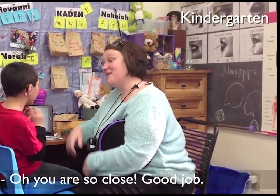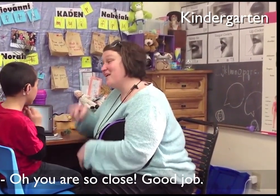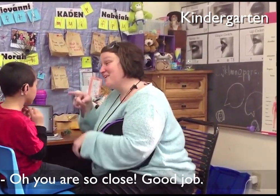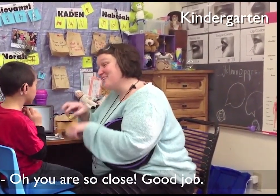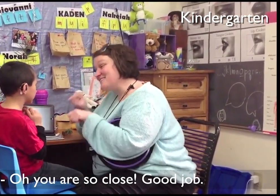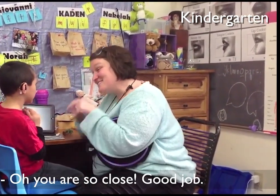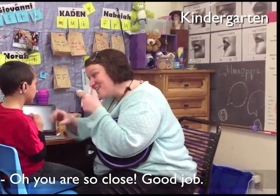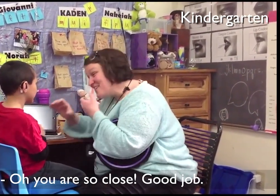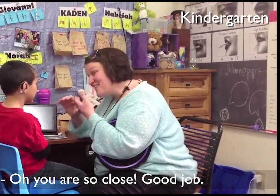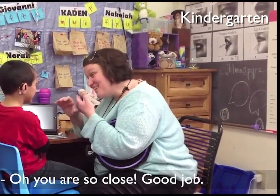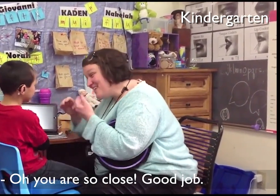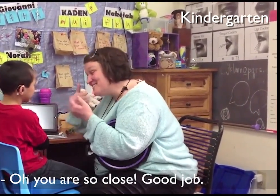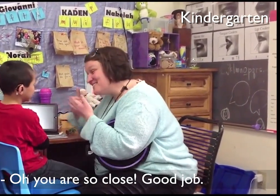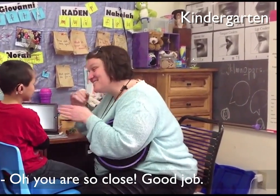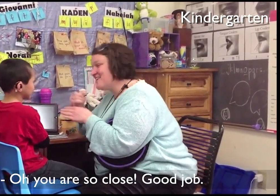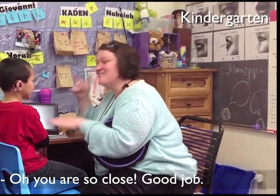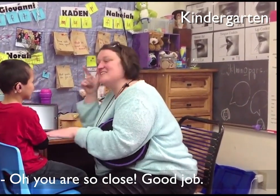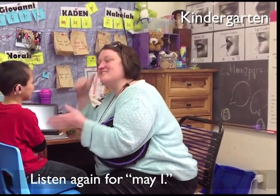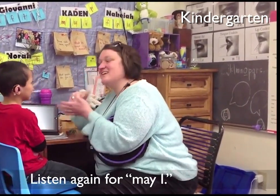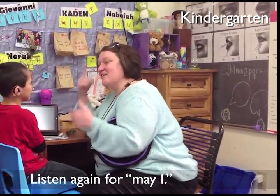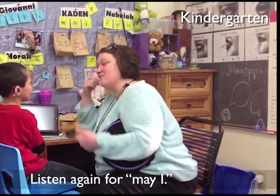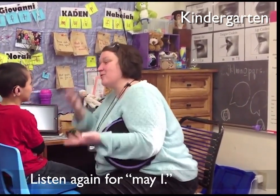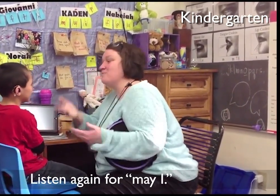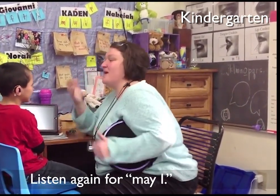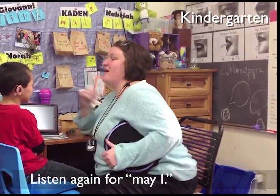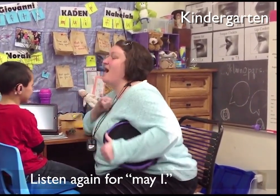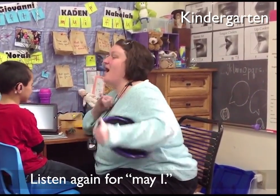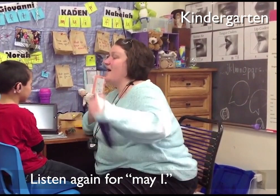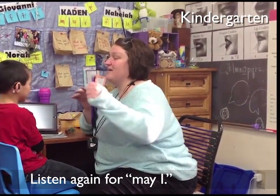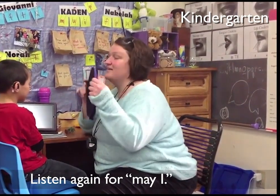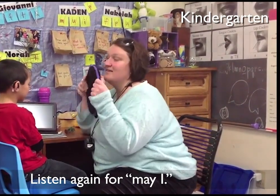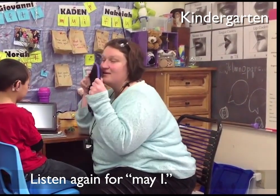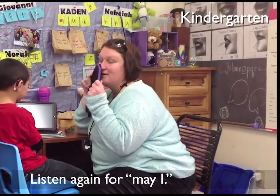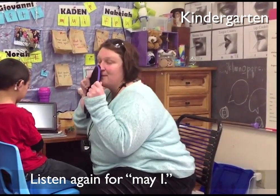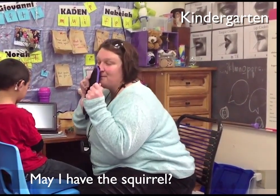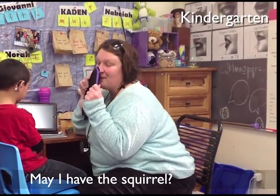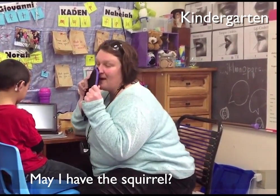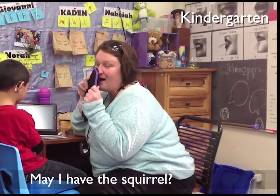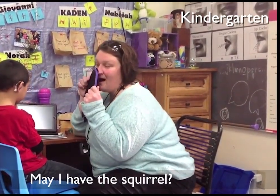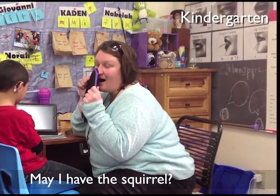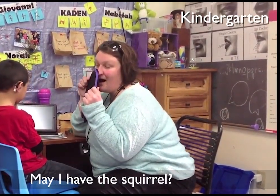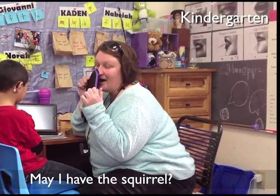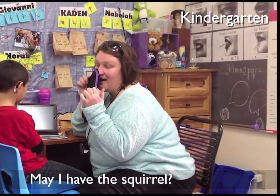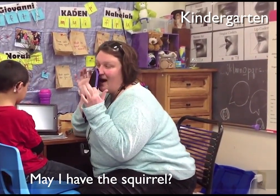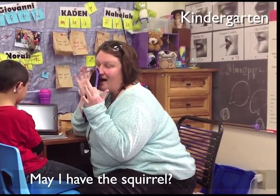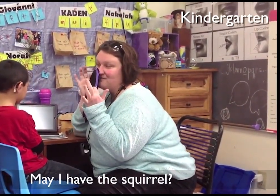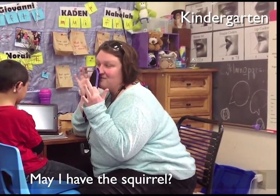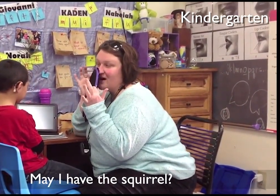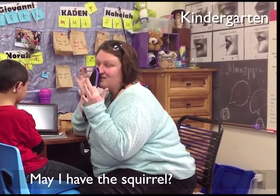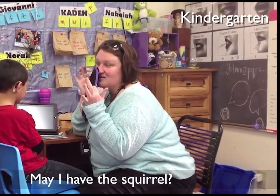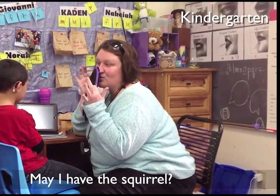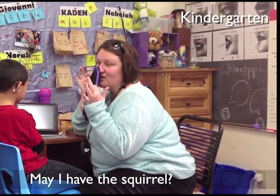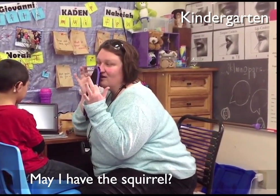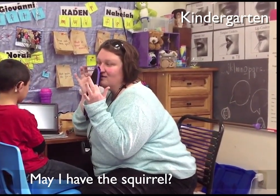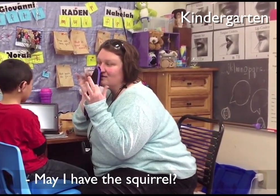Oh, you are so close. Good job. Listen again for may I. May I have the squirrel?